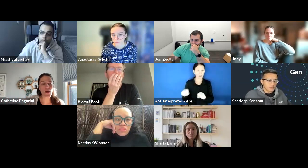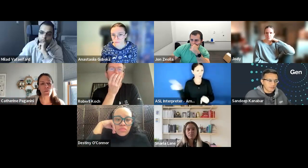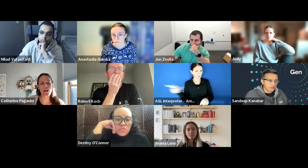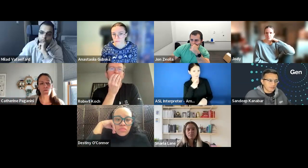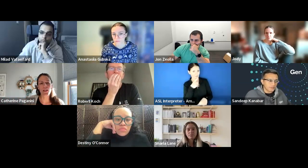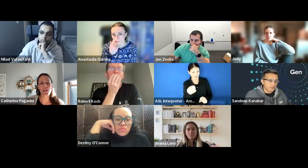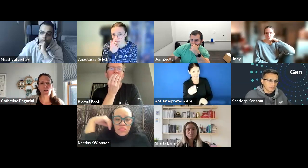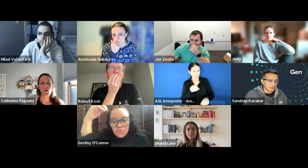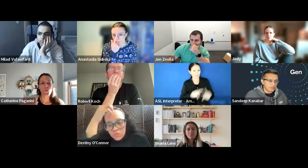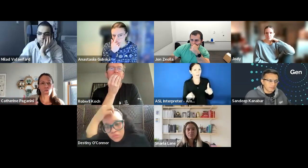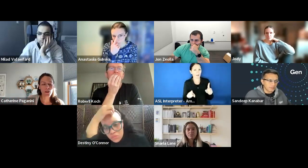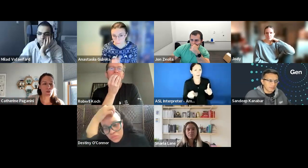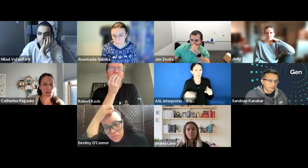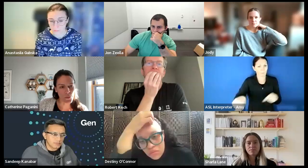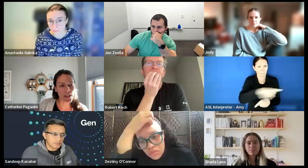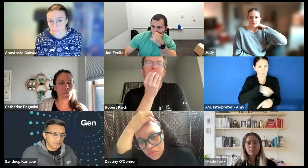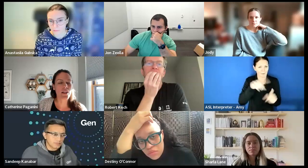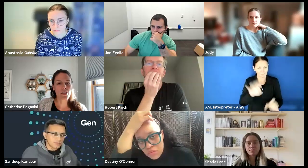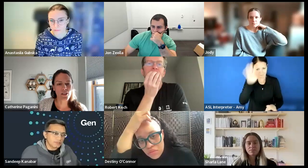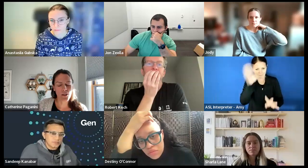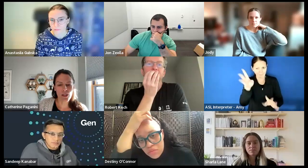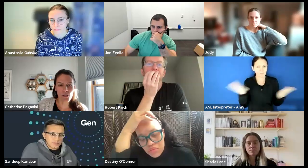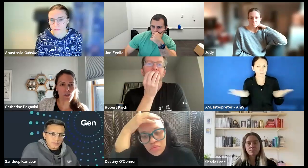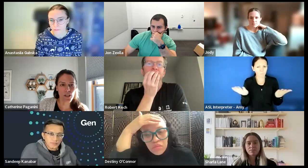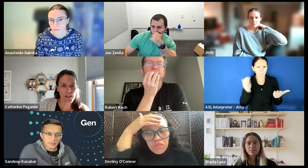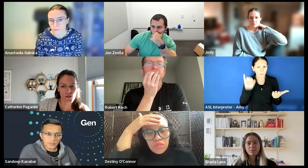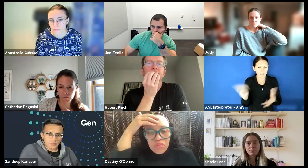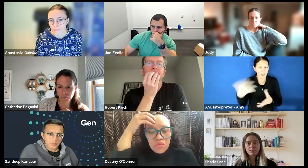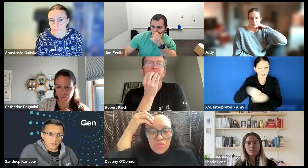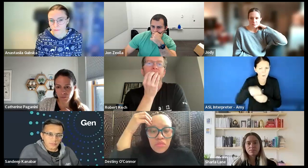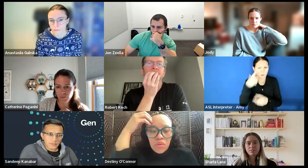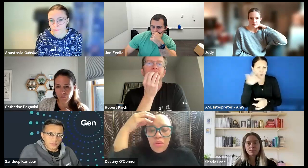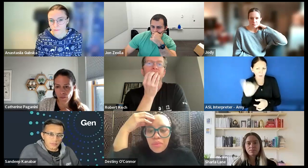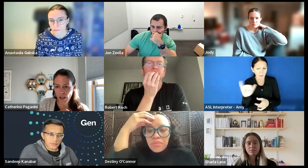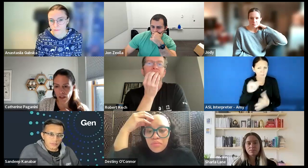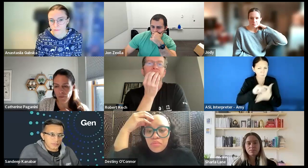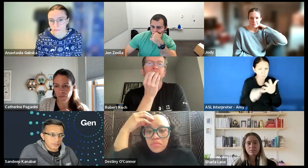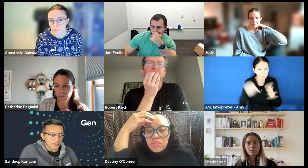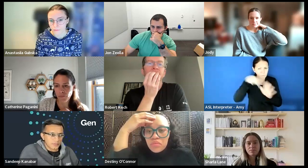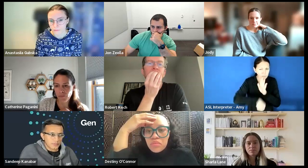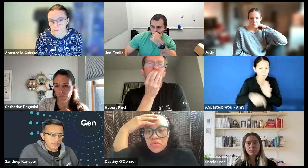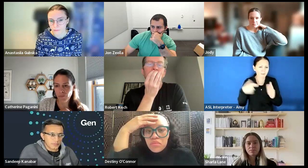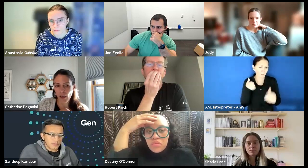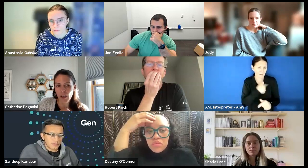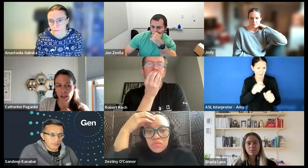us to come up with what would that be, what is it, what does it look like, and so on.